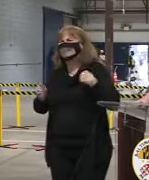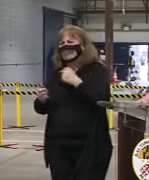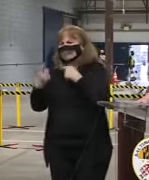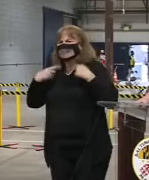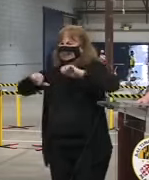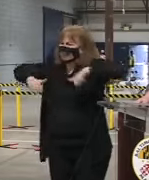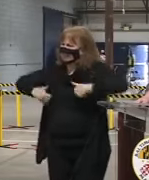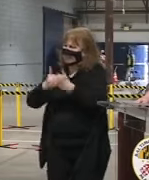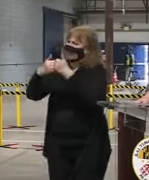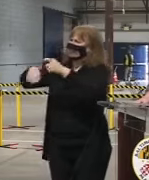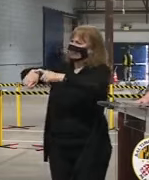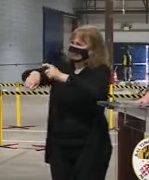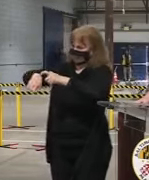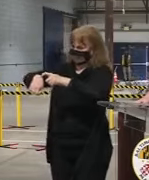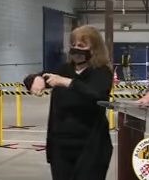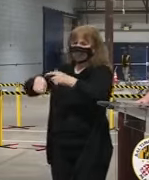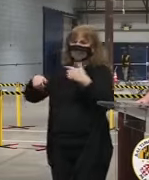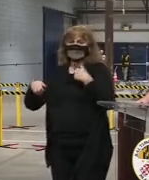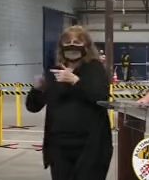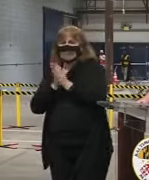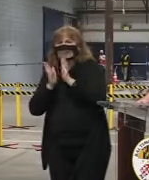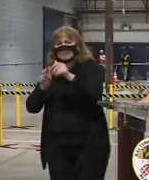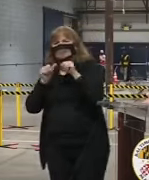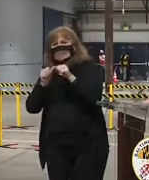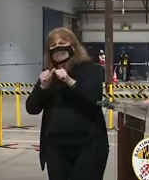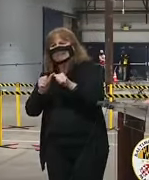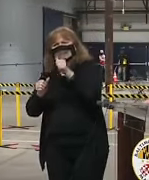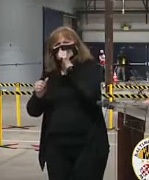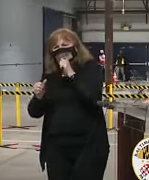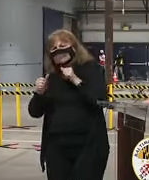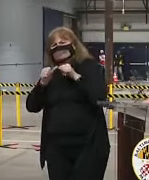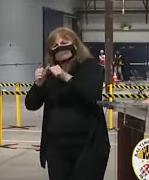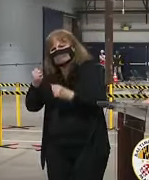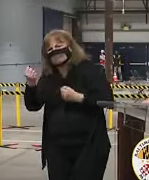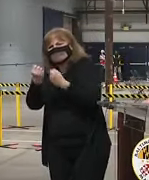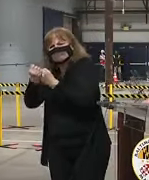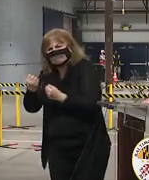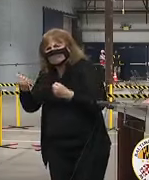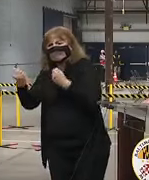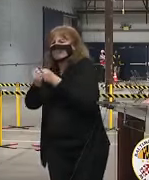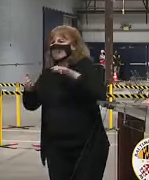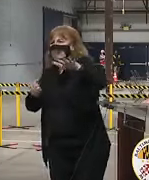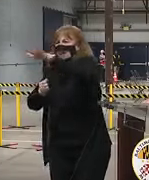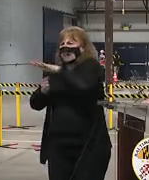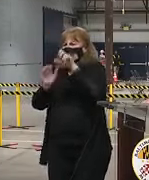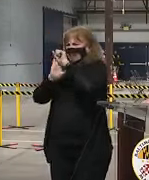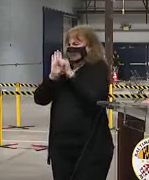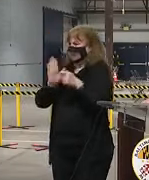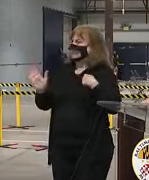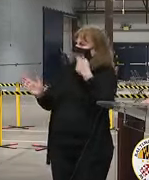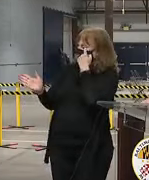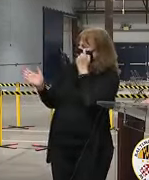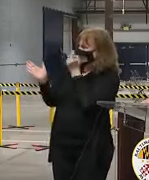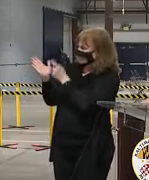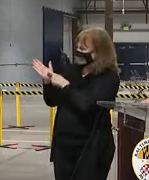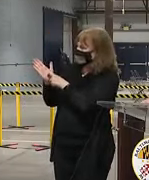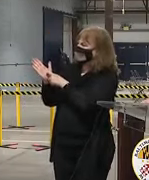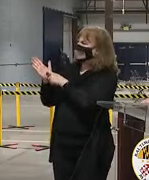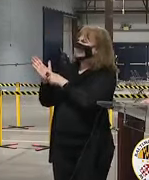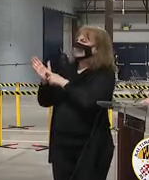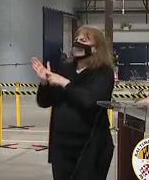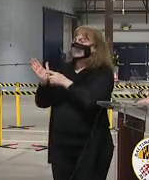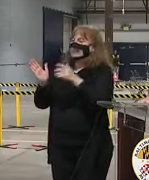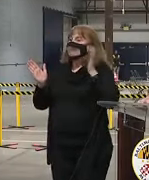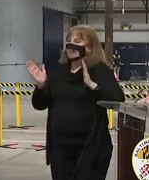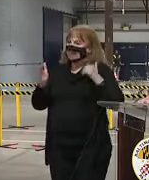challenging time, we also ask for your continued vigilance. Across the state, we are seeing a promising decline